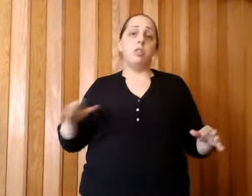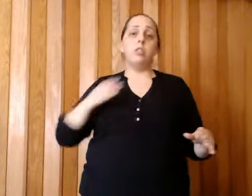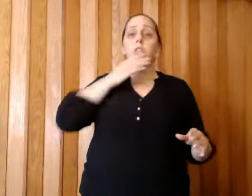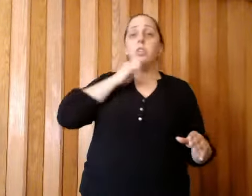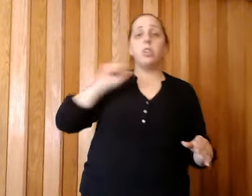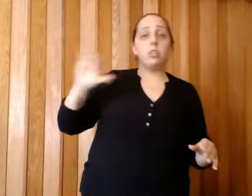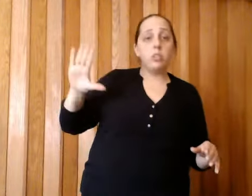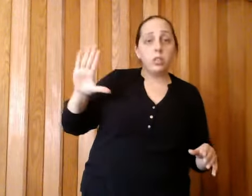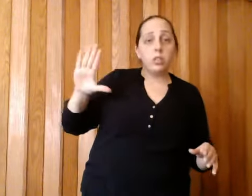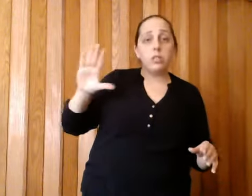And then